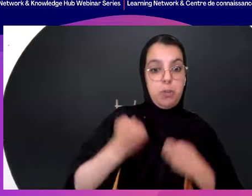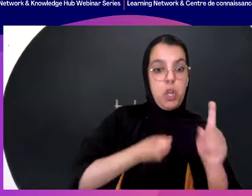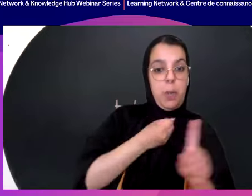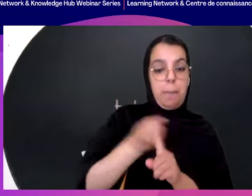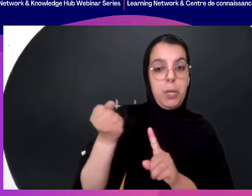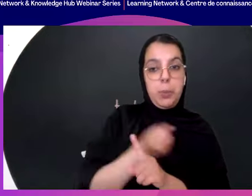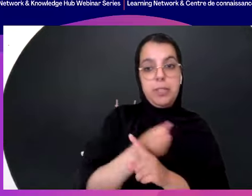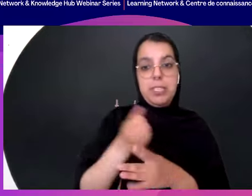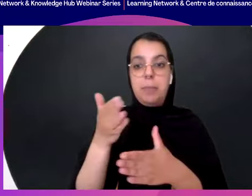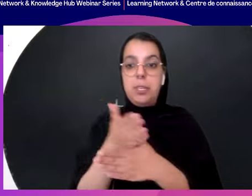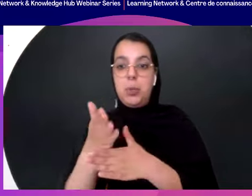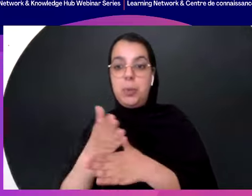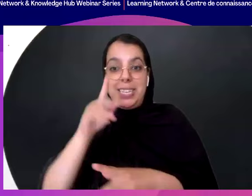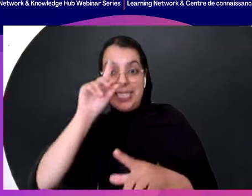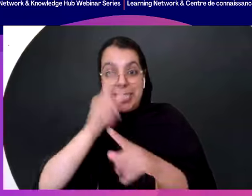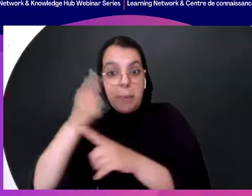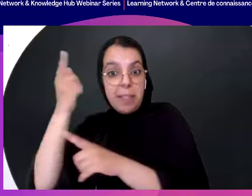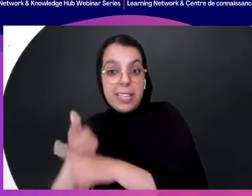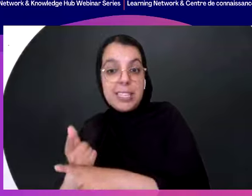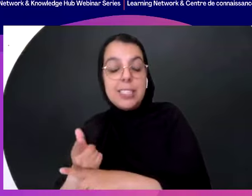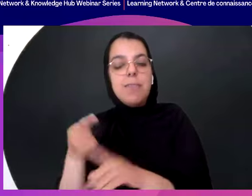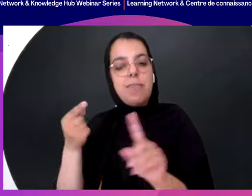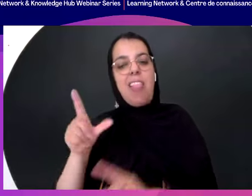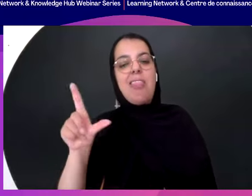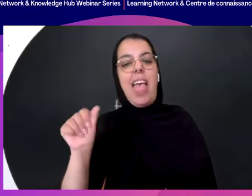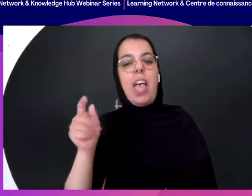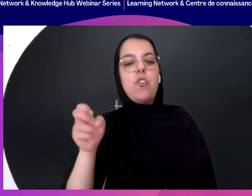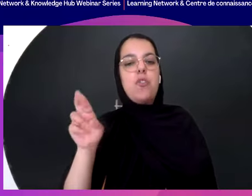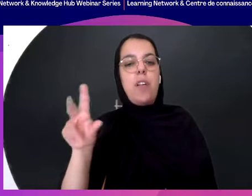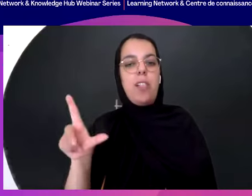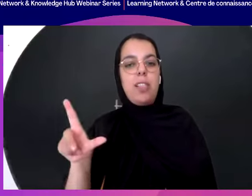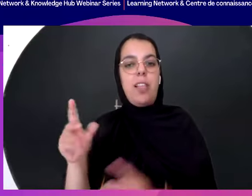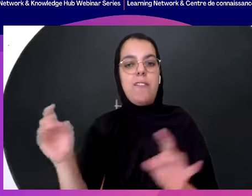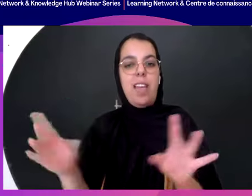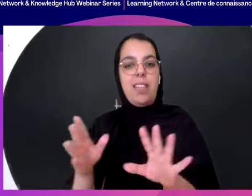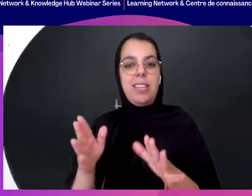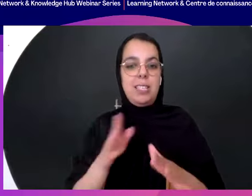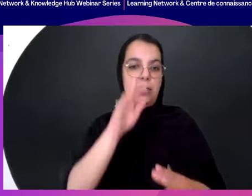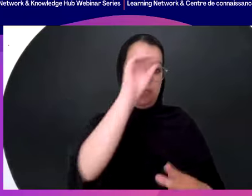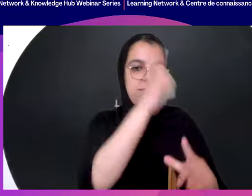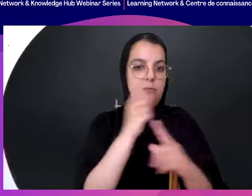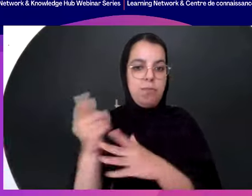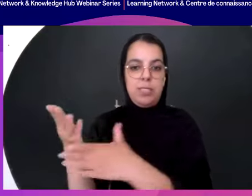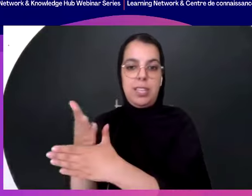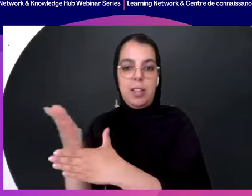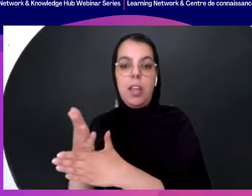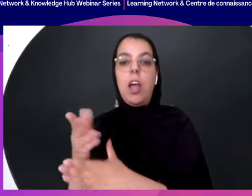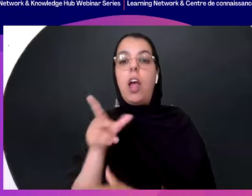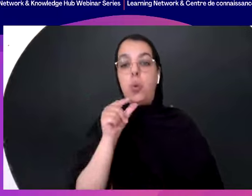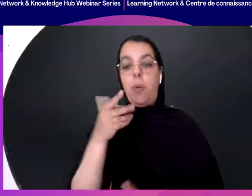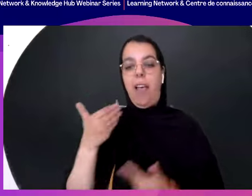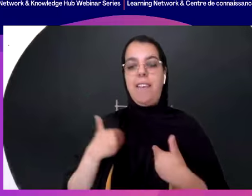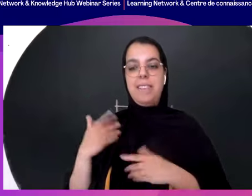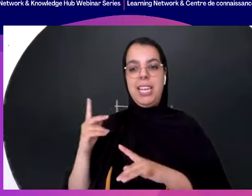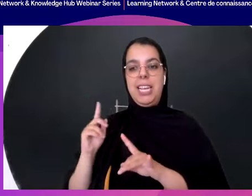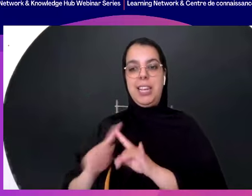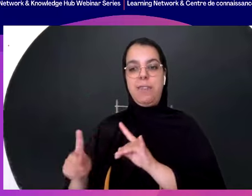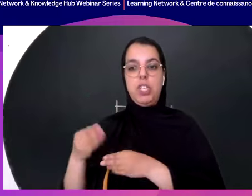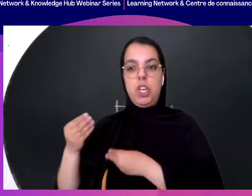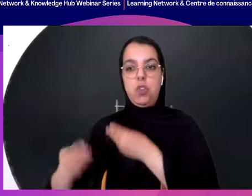lateral violence in the sibling relationship, and those siblings who may be intergenerational survivors of residential